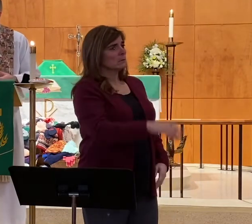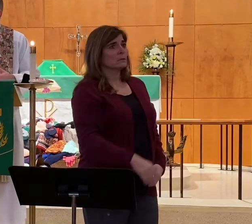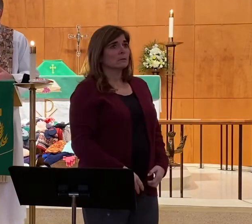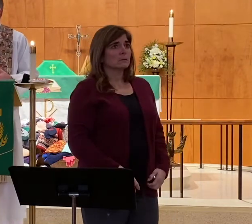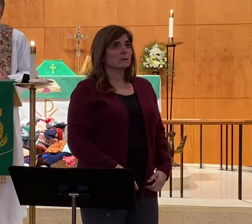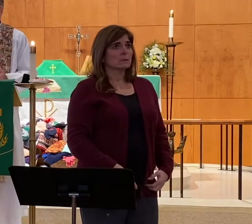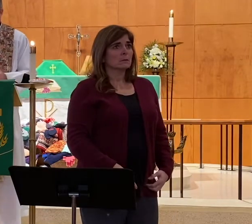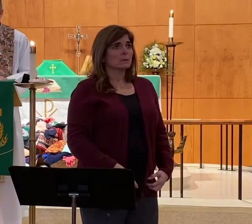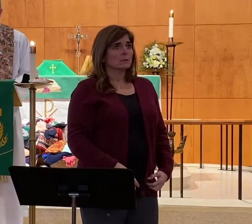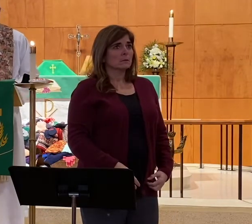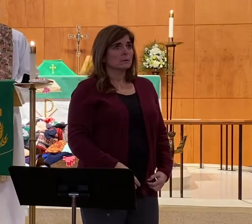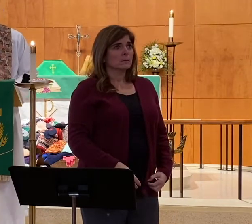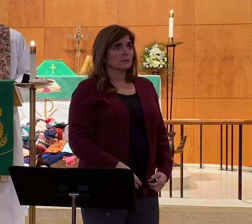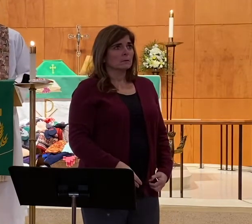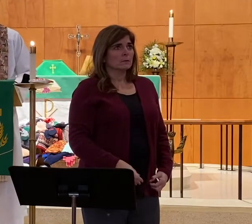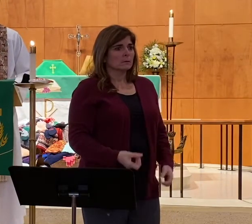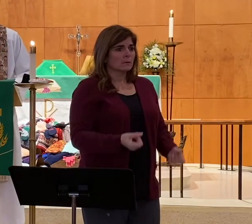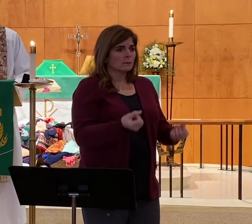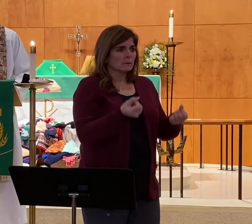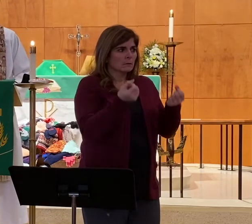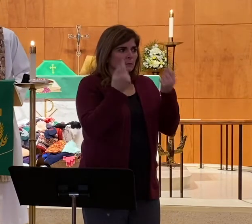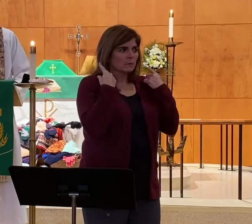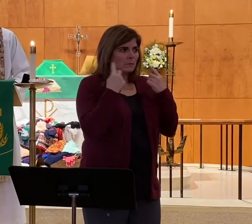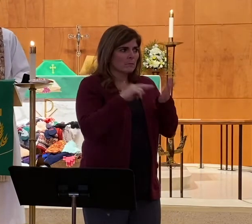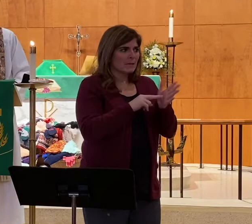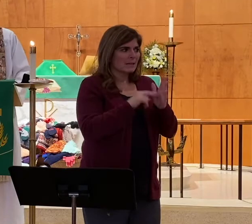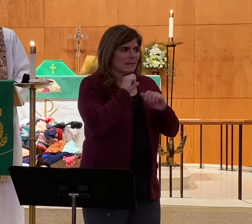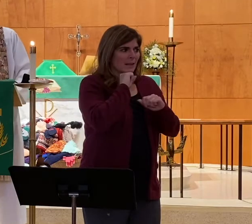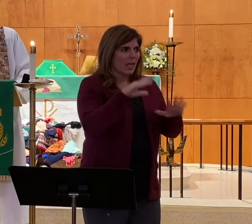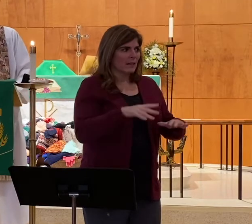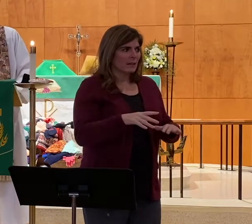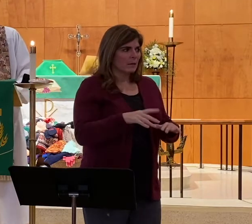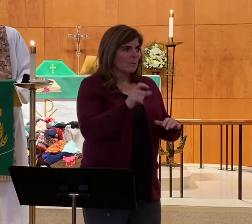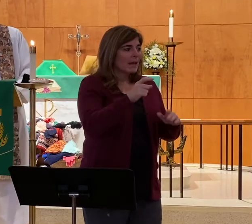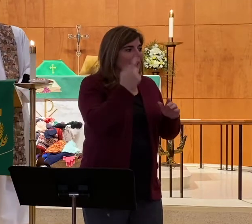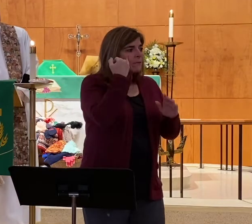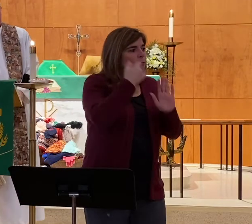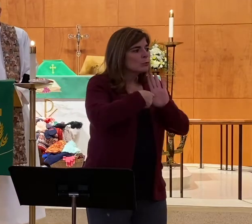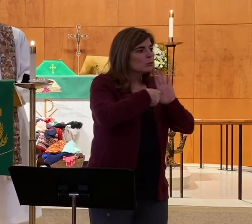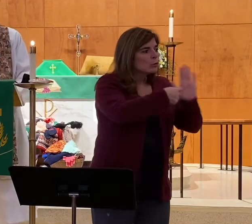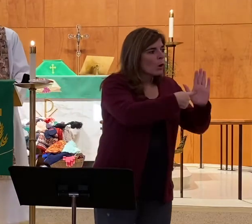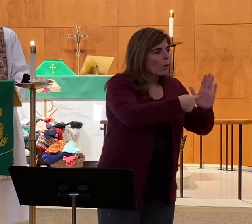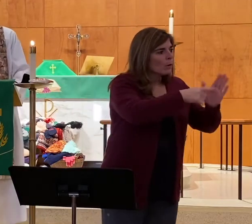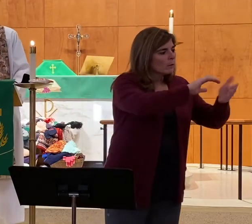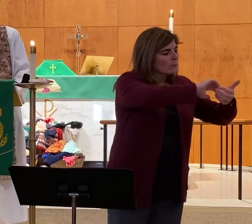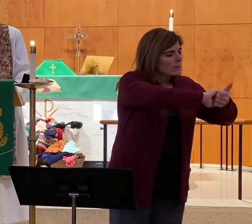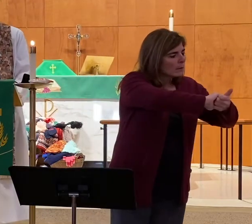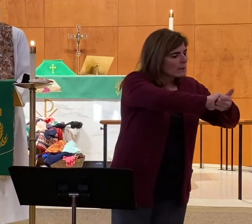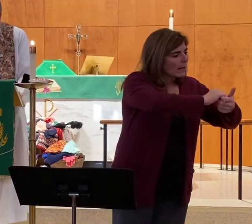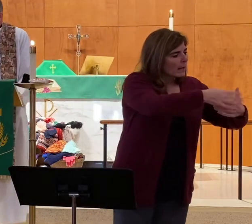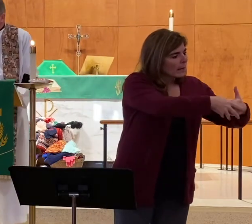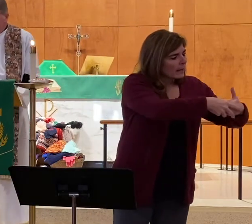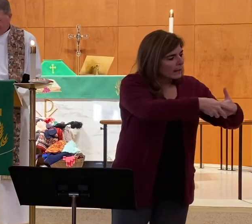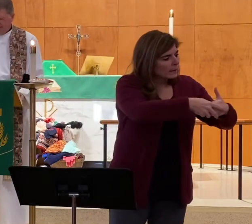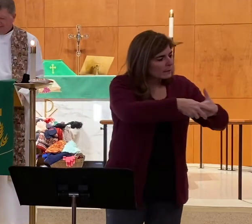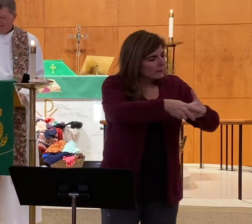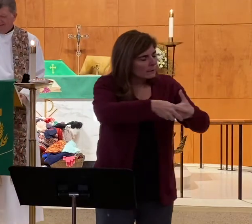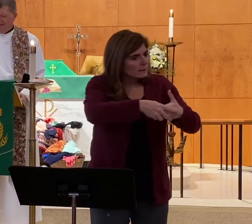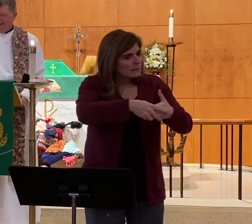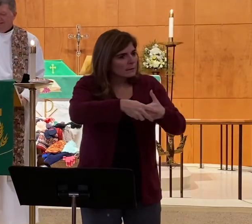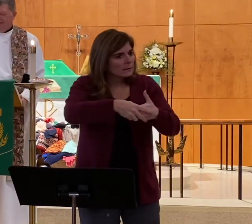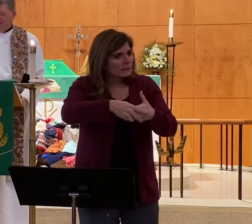to walk a little way on the path of faith. It's not just telling people the location of the church